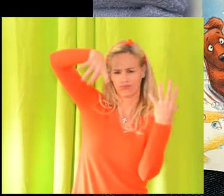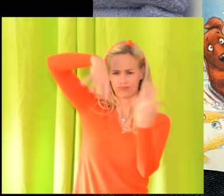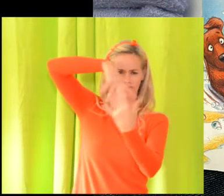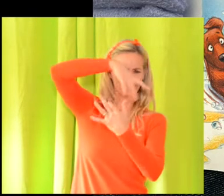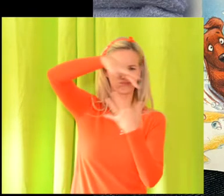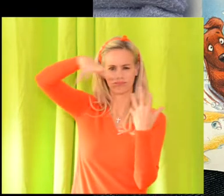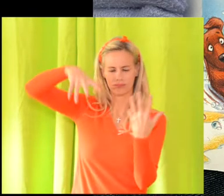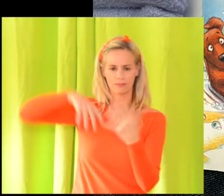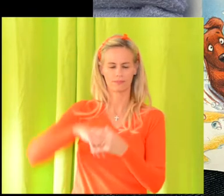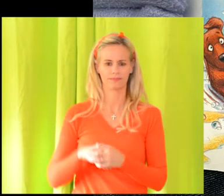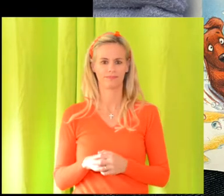running wild.